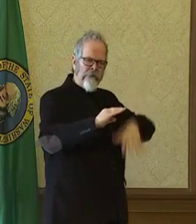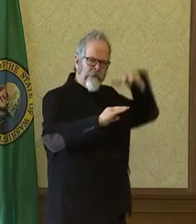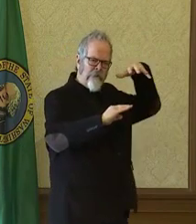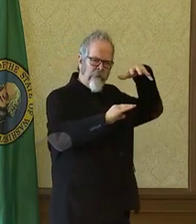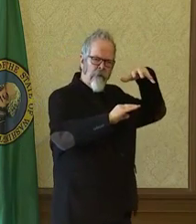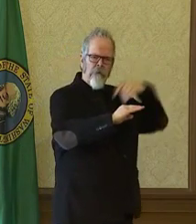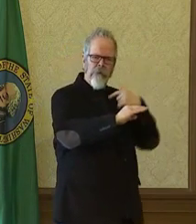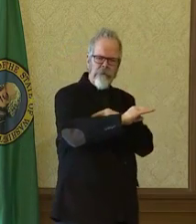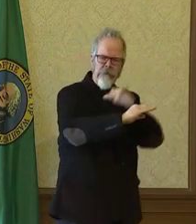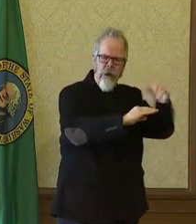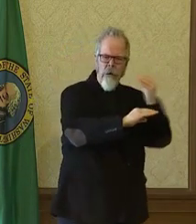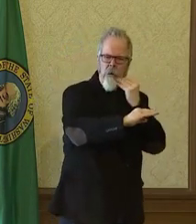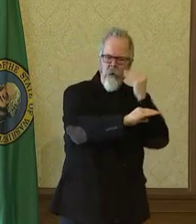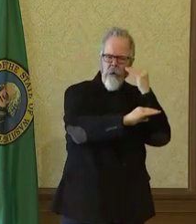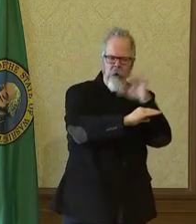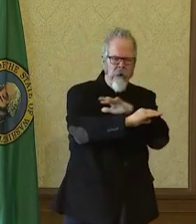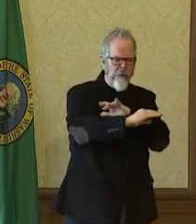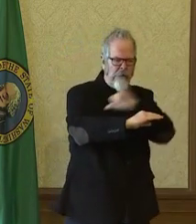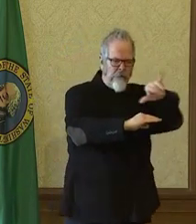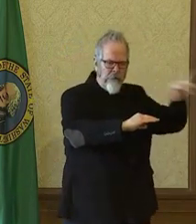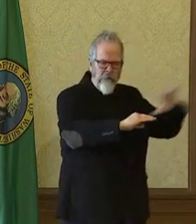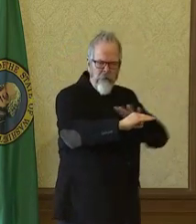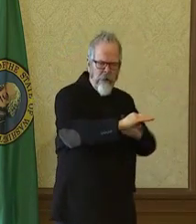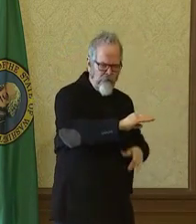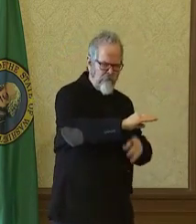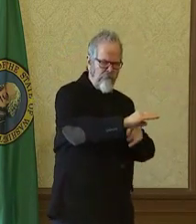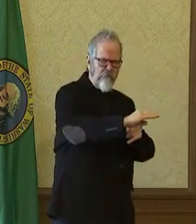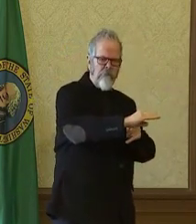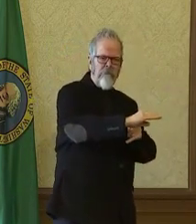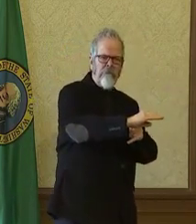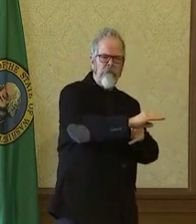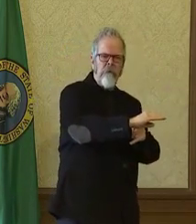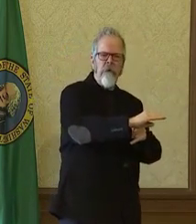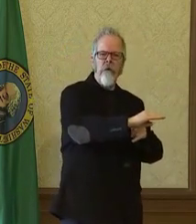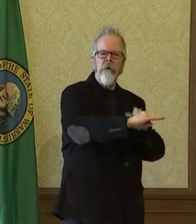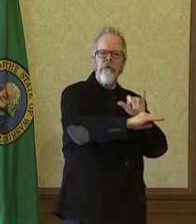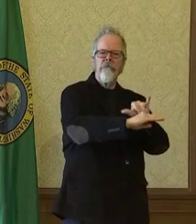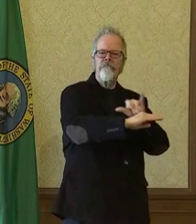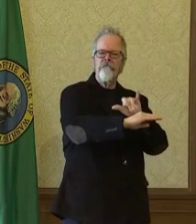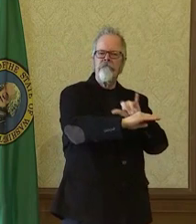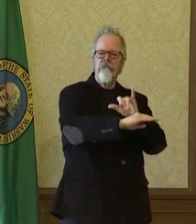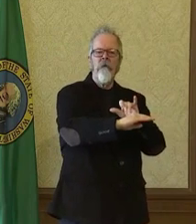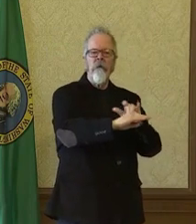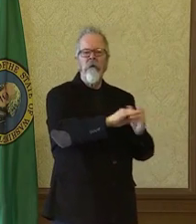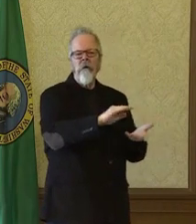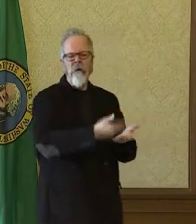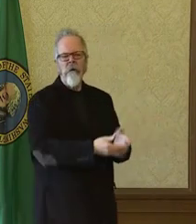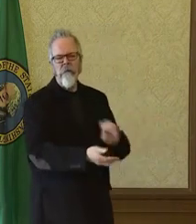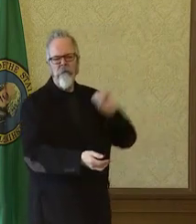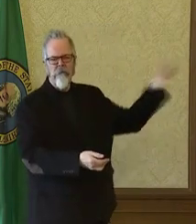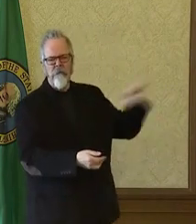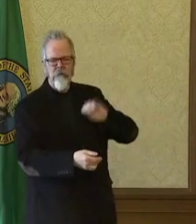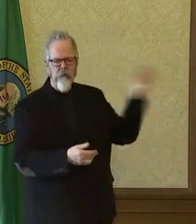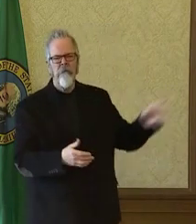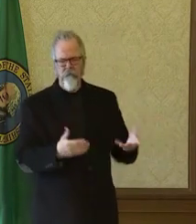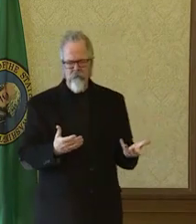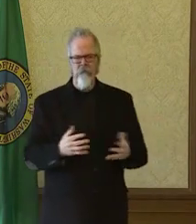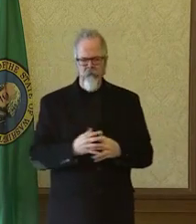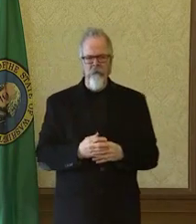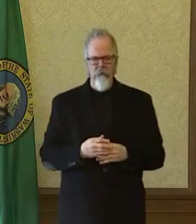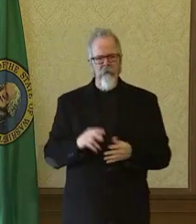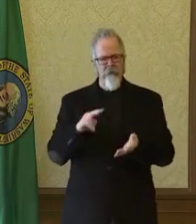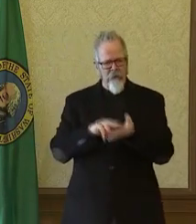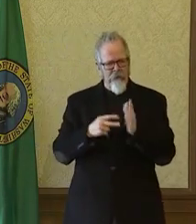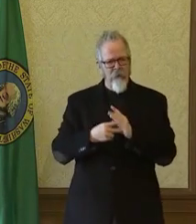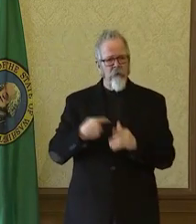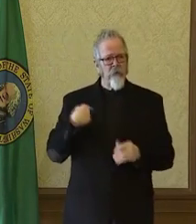And so it turns out that the need was not there. So we did what Washingtonians always do. We acted responsibly to help